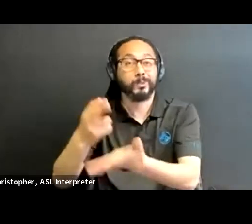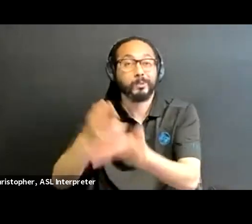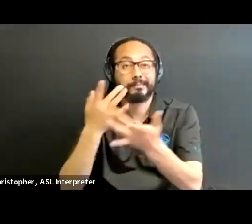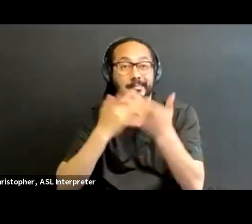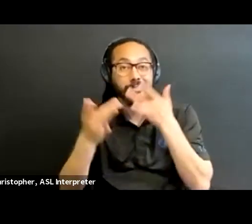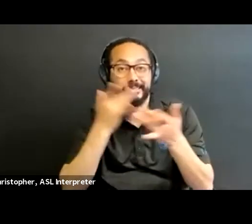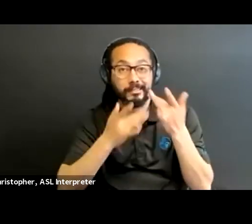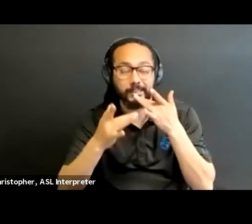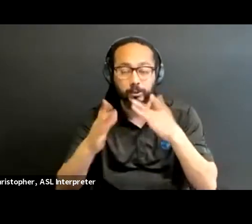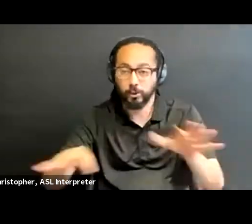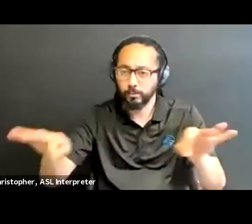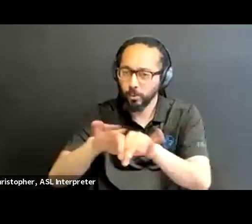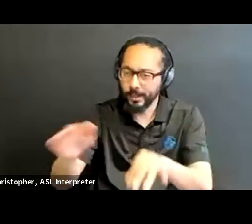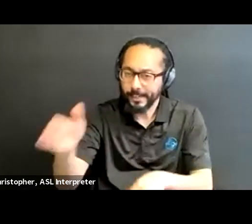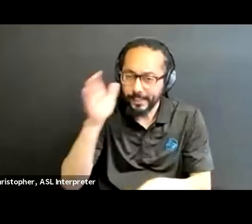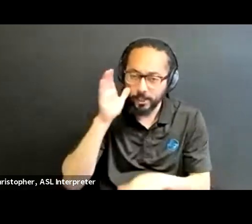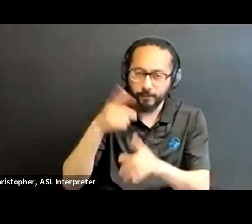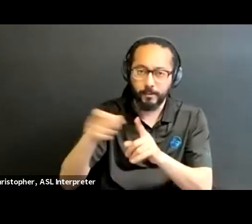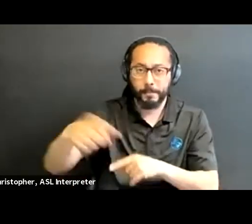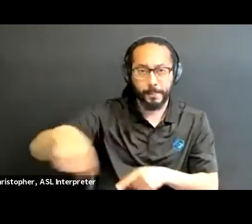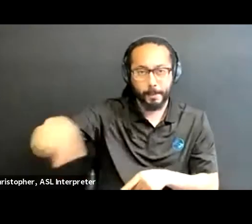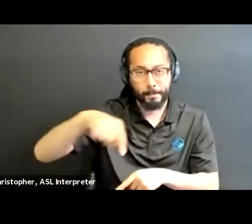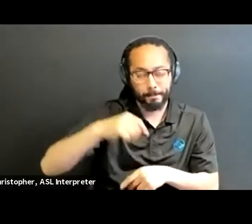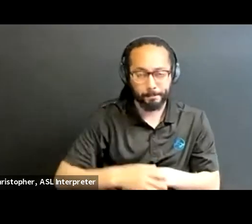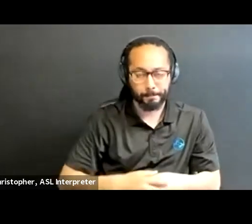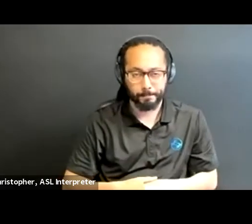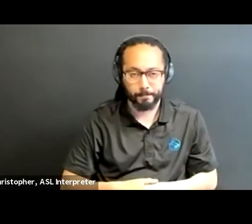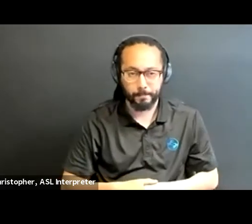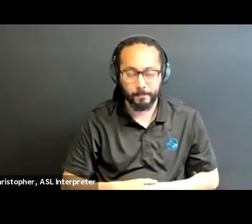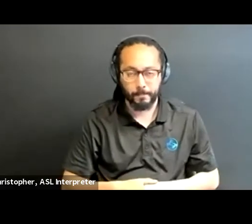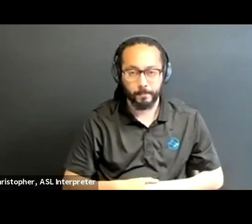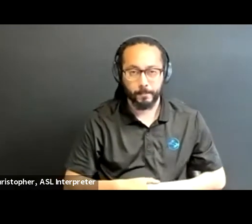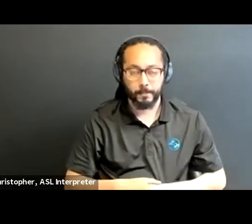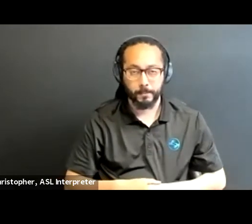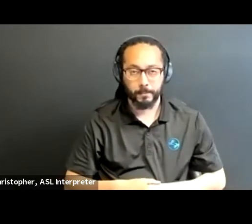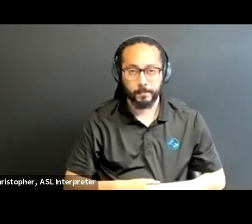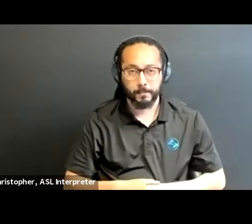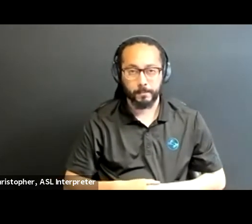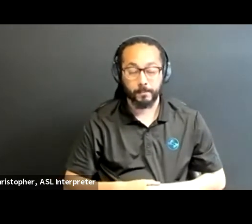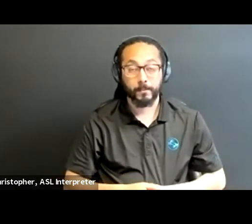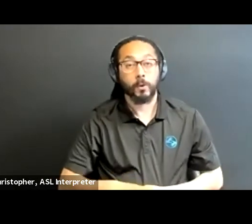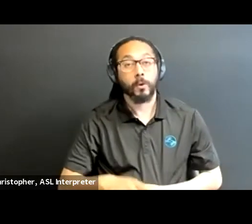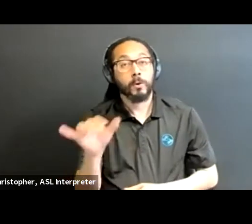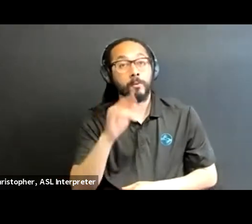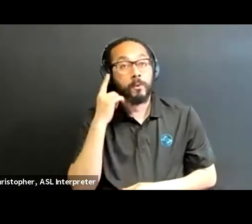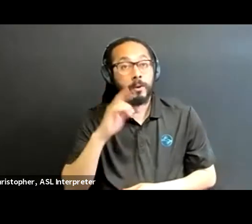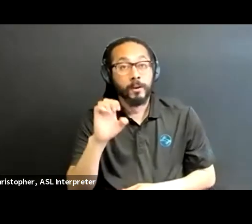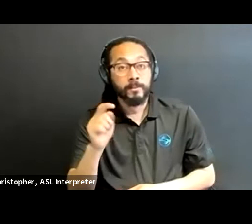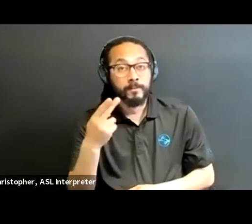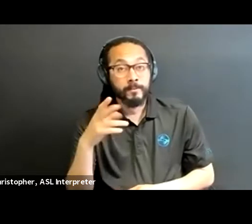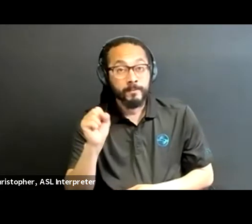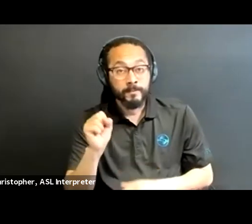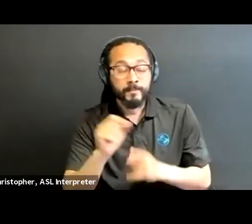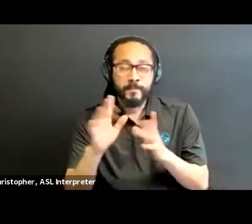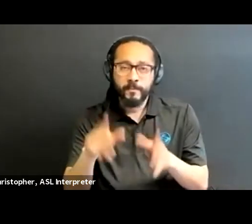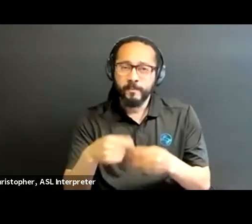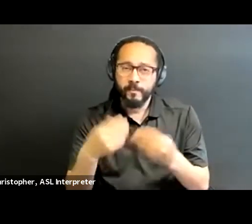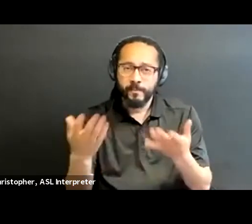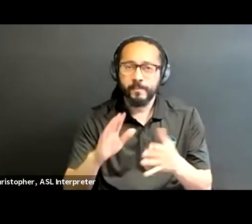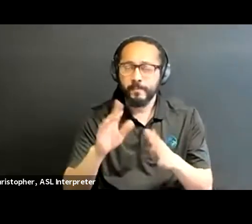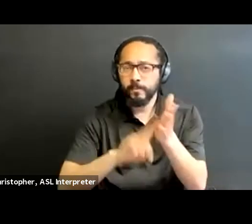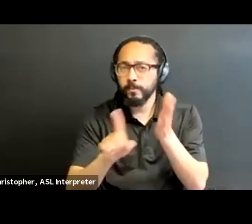from those groups. And also in terms of the ethics in putting forward research of this kind, it was important